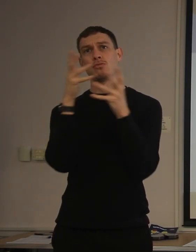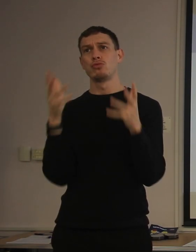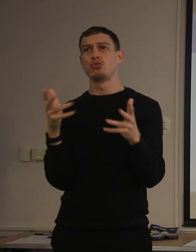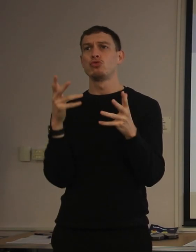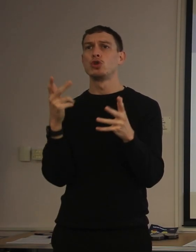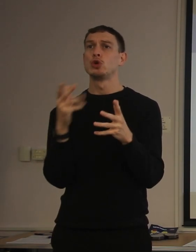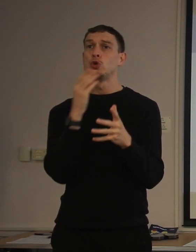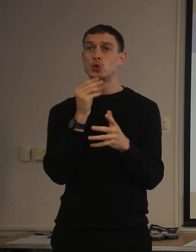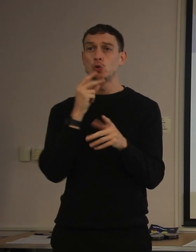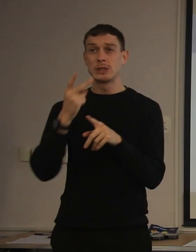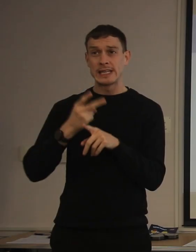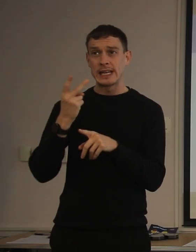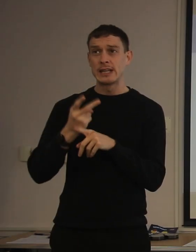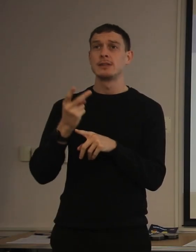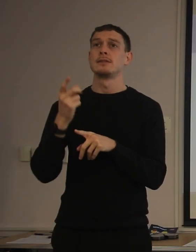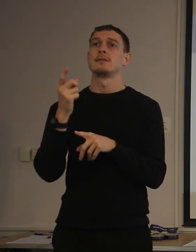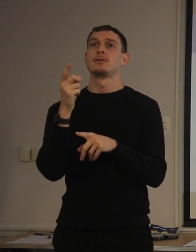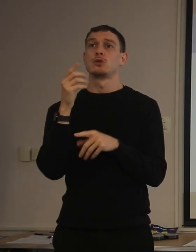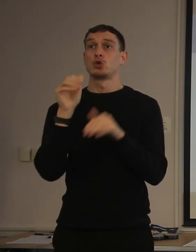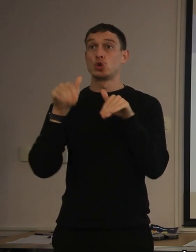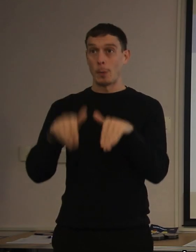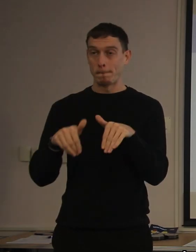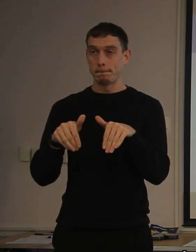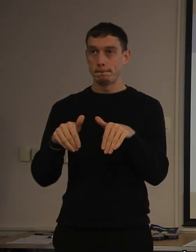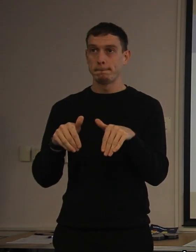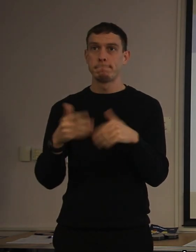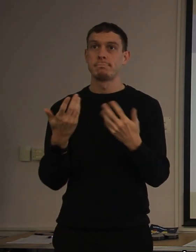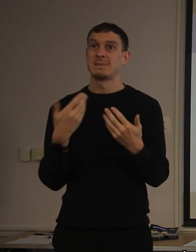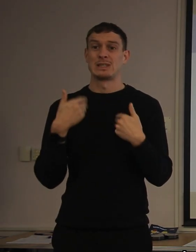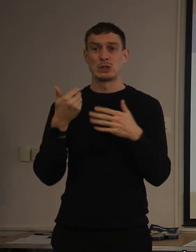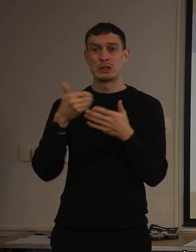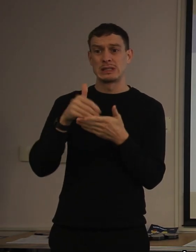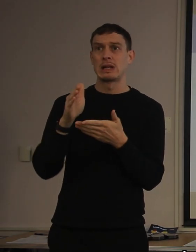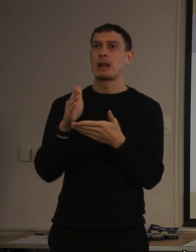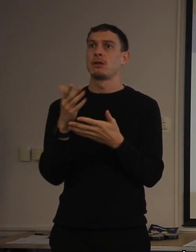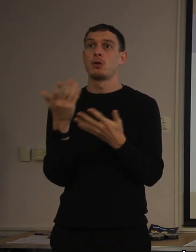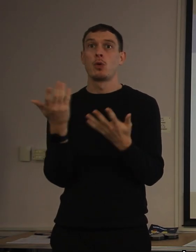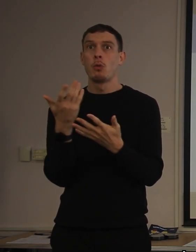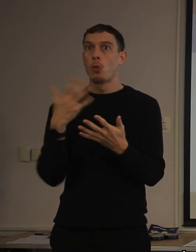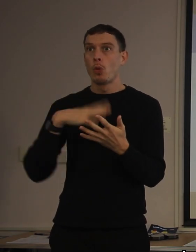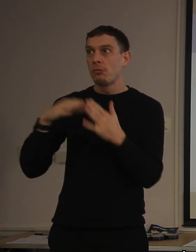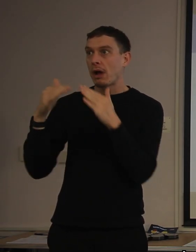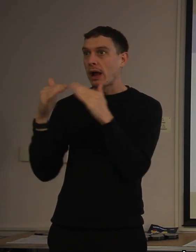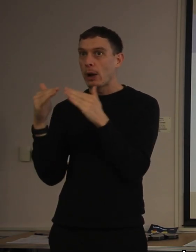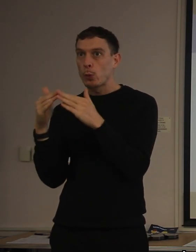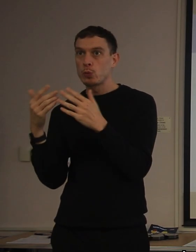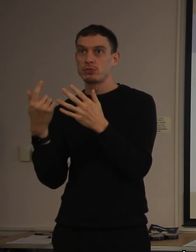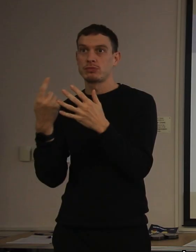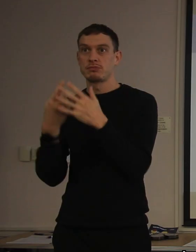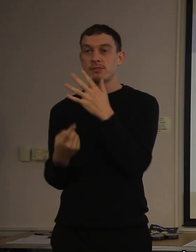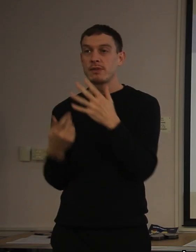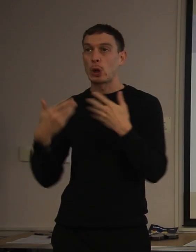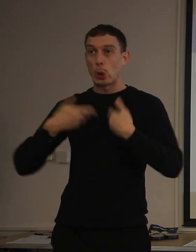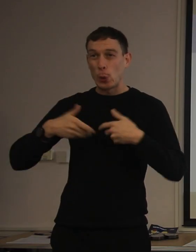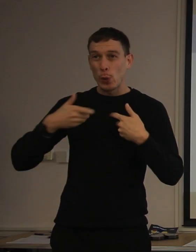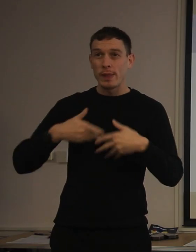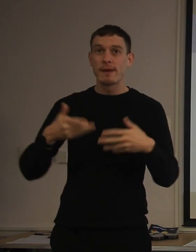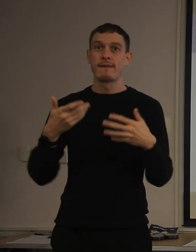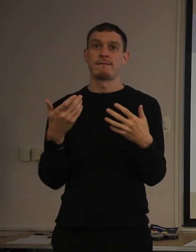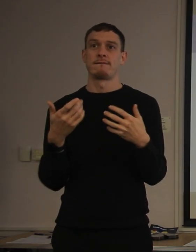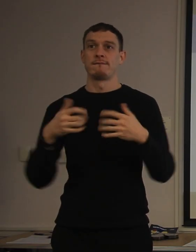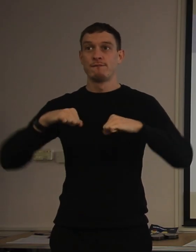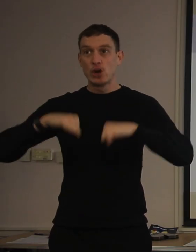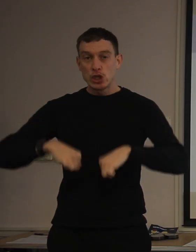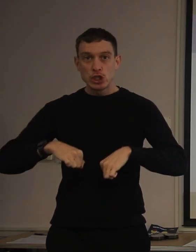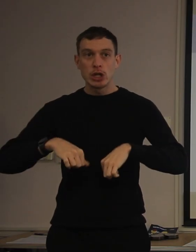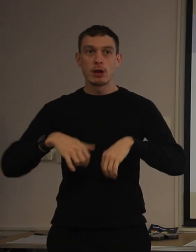reuse shop. We pretty much sell anything that you would need in your house, so clothing, furniture,